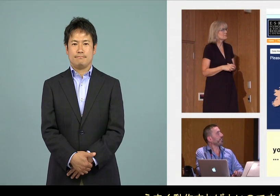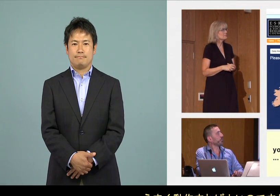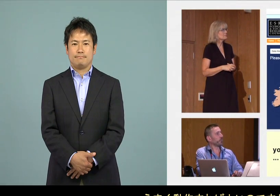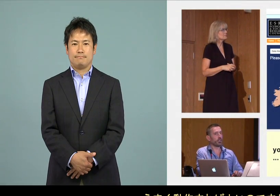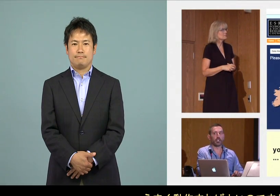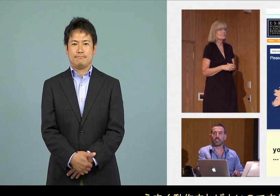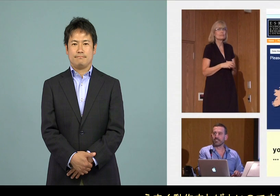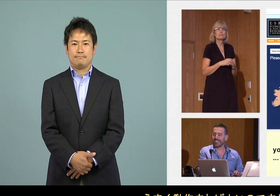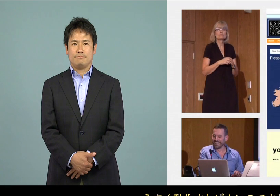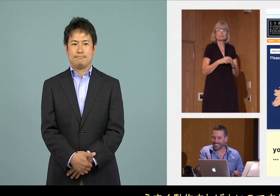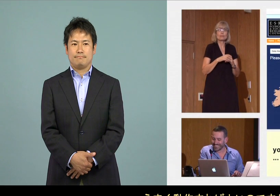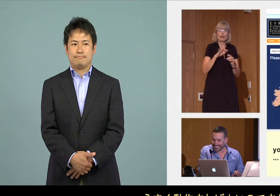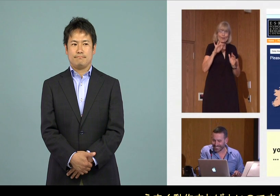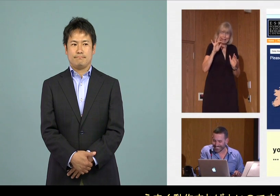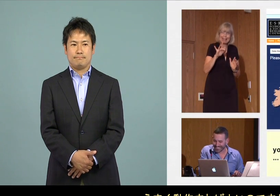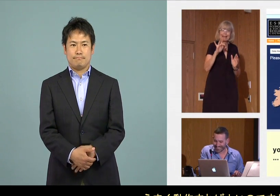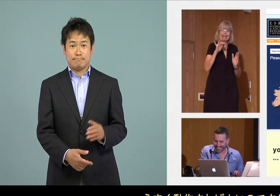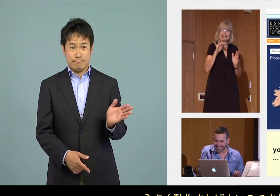Hopefully it will work.